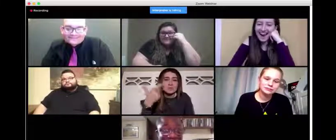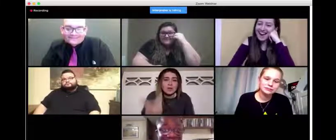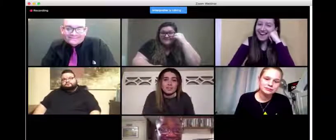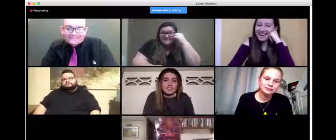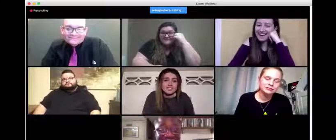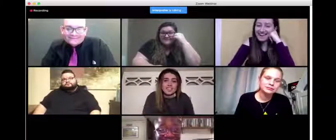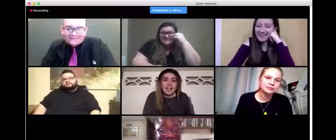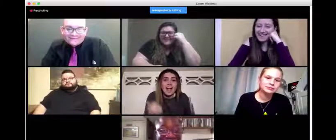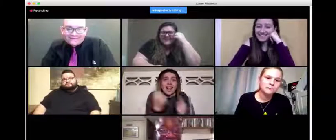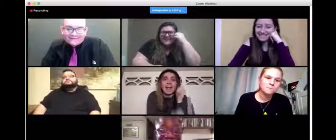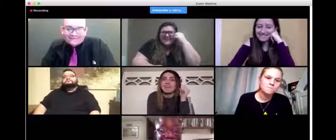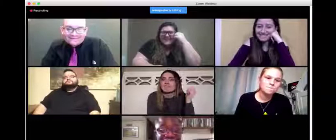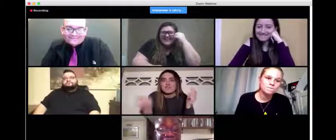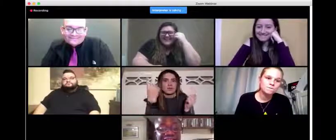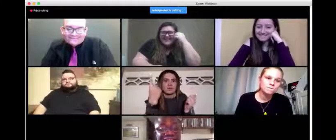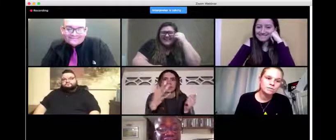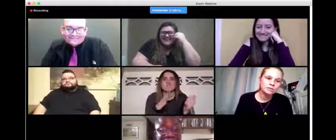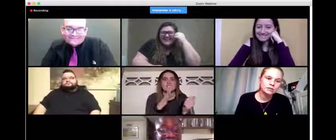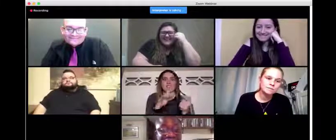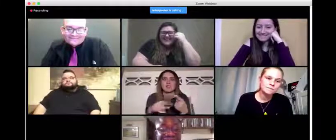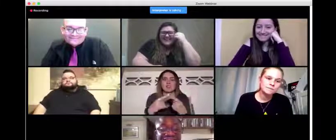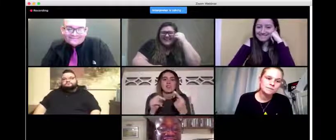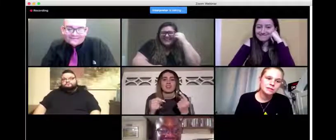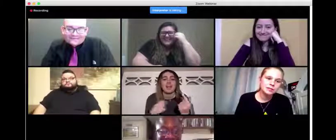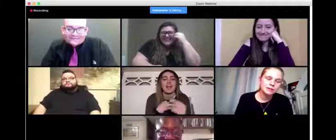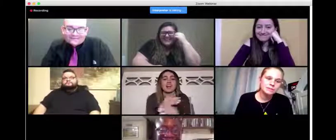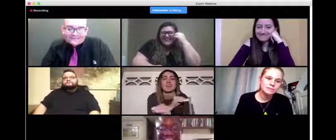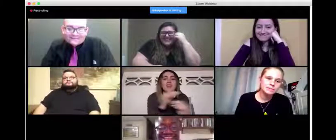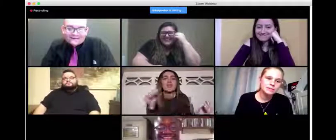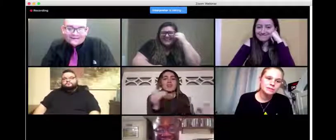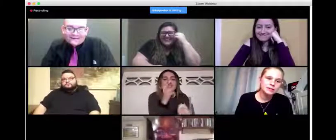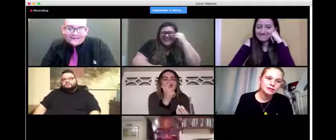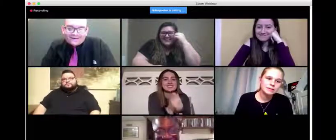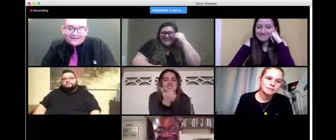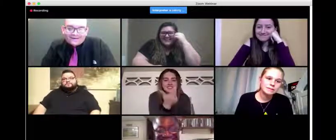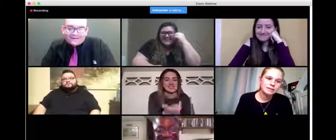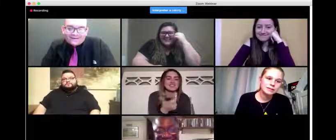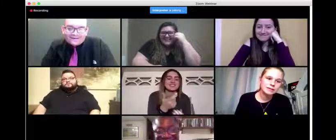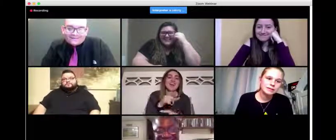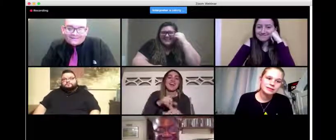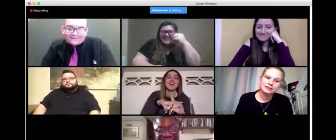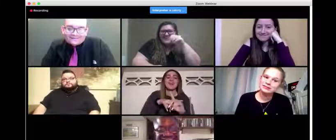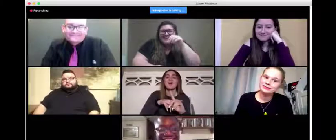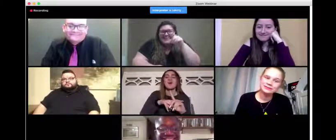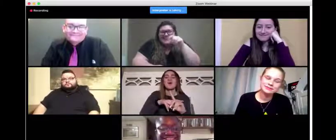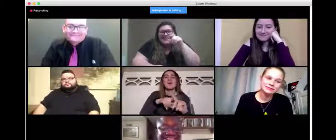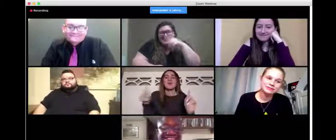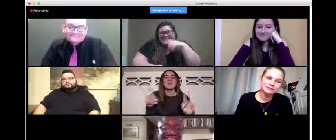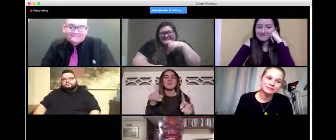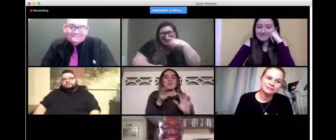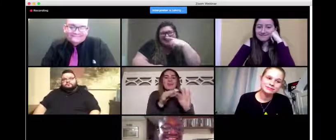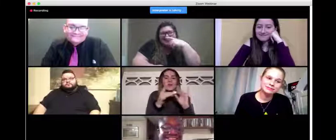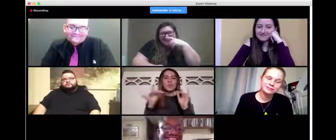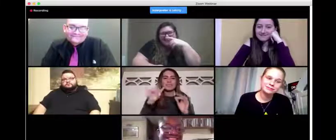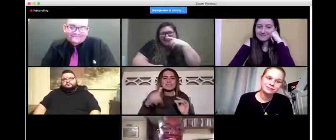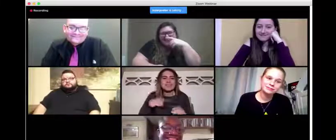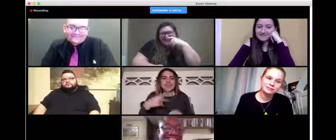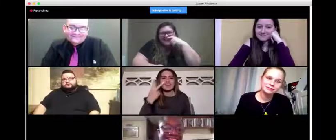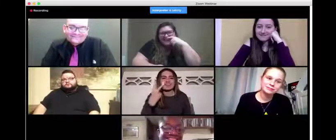no interest in watching it. But the comments that I've seen are saying it's way too much drama,